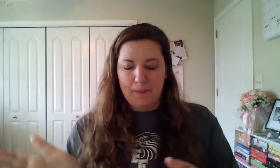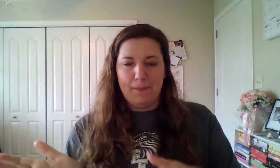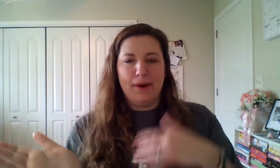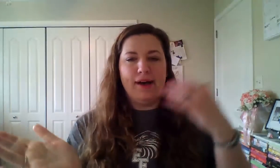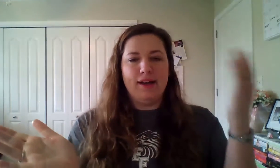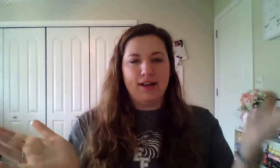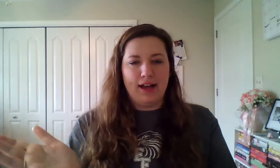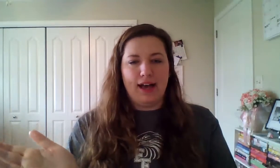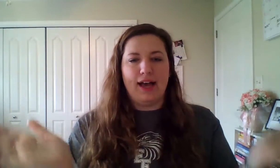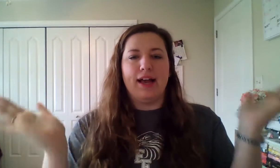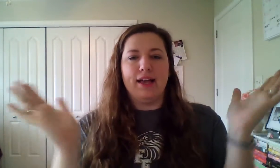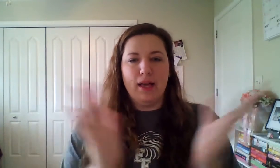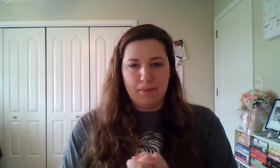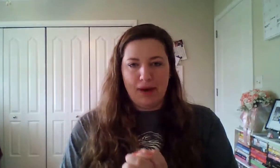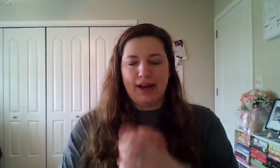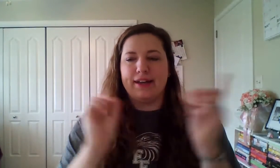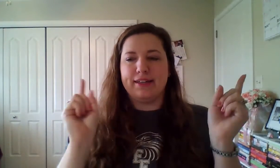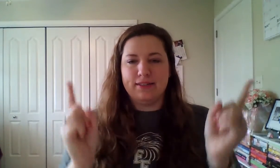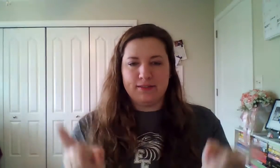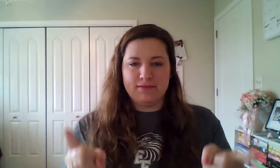B I buy.